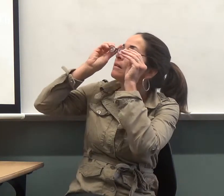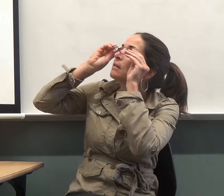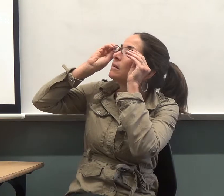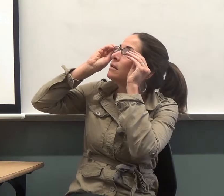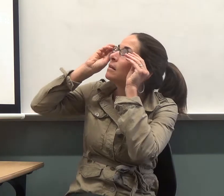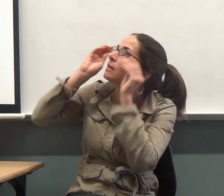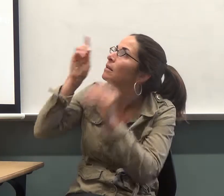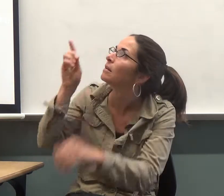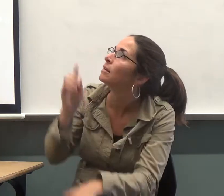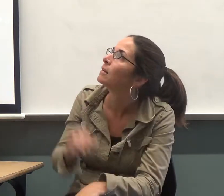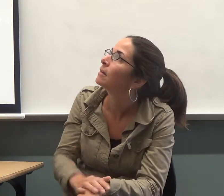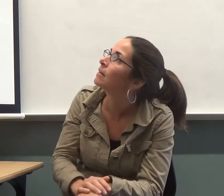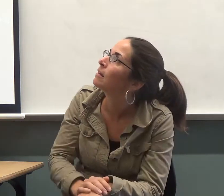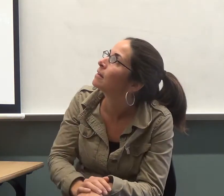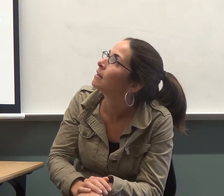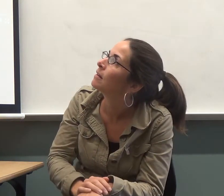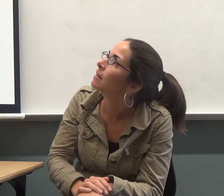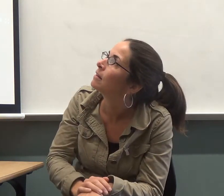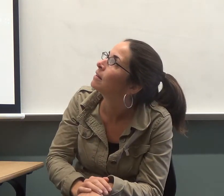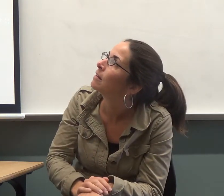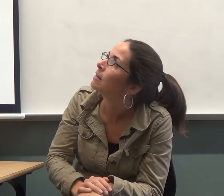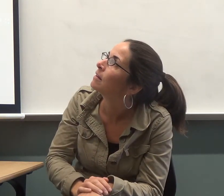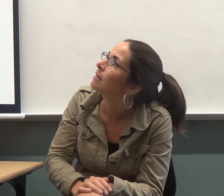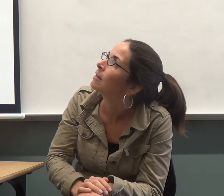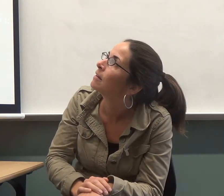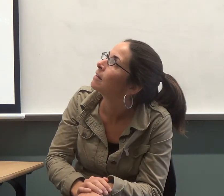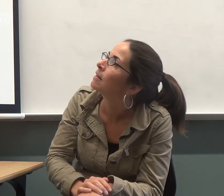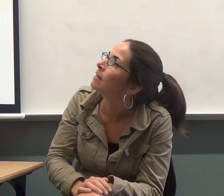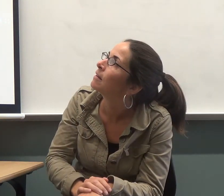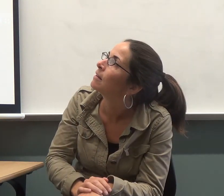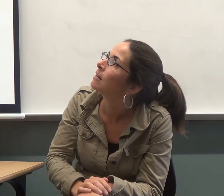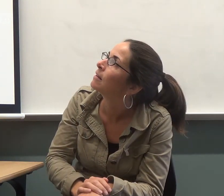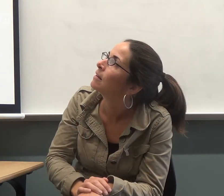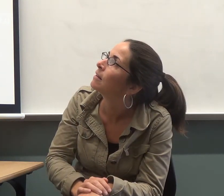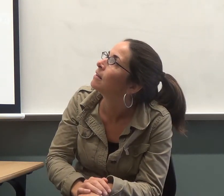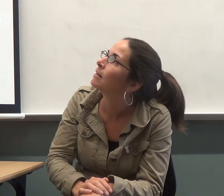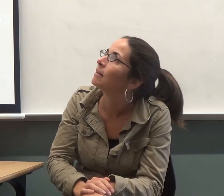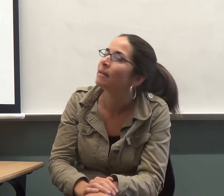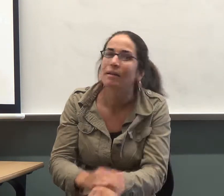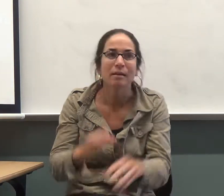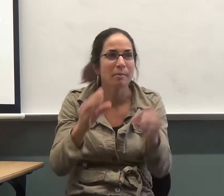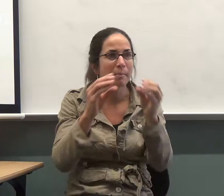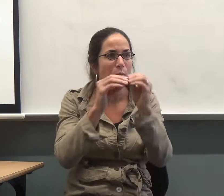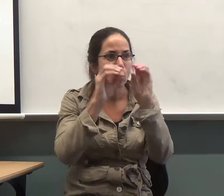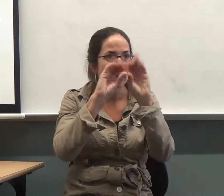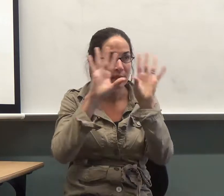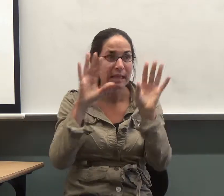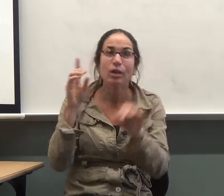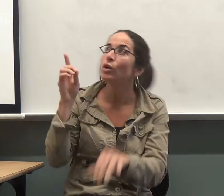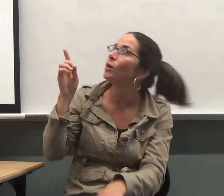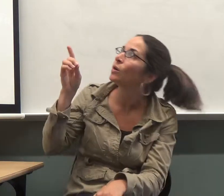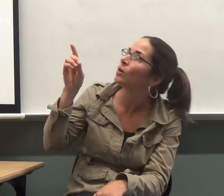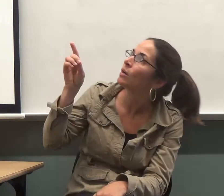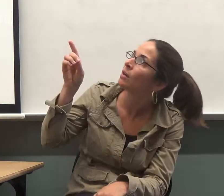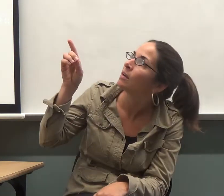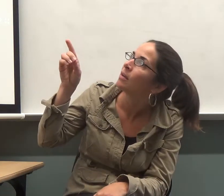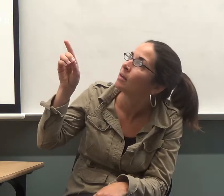There's our beast. Look at that beast. It's a little more clear, isn't it? You can start to notice the detail of this